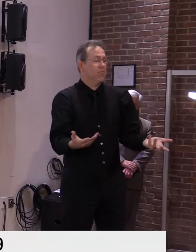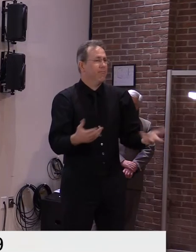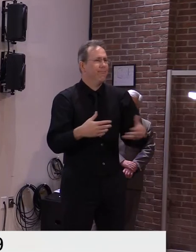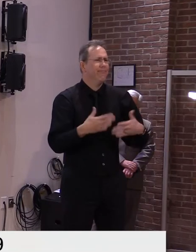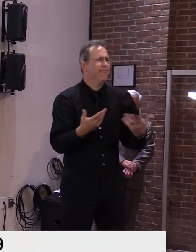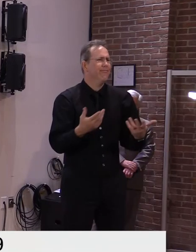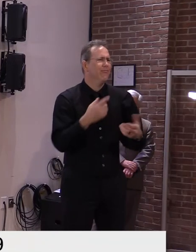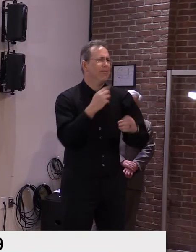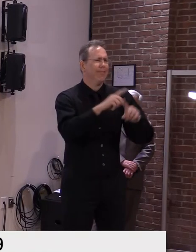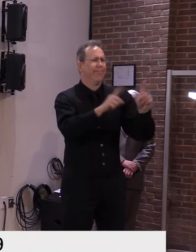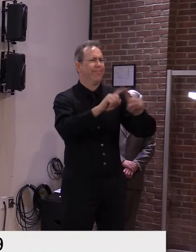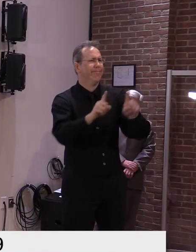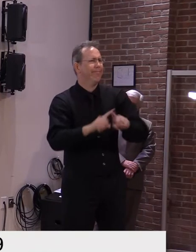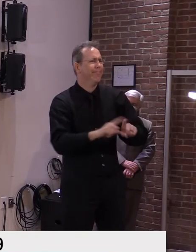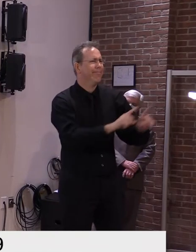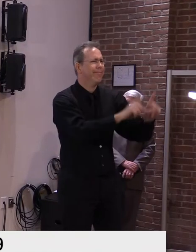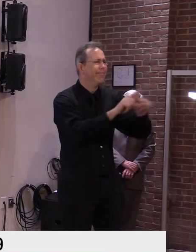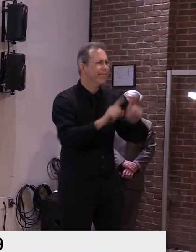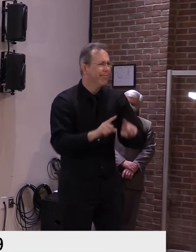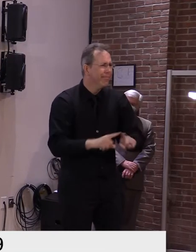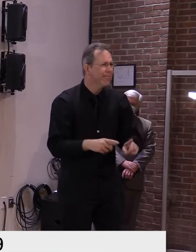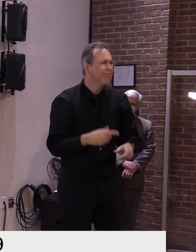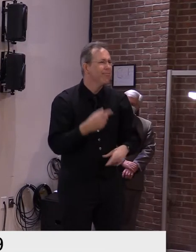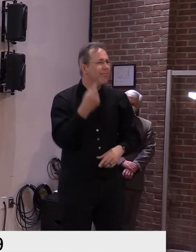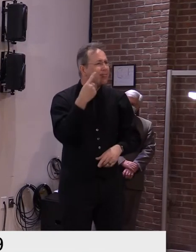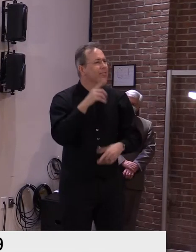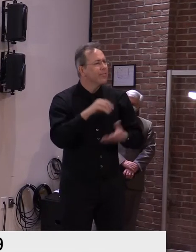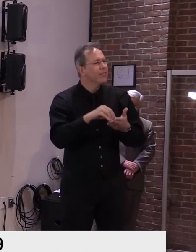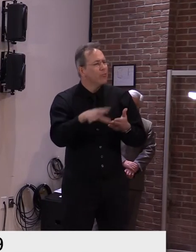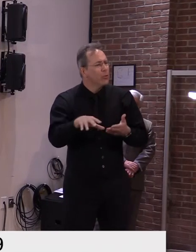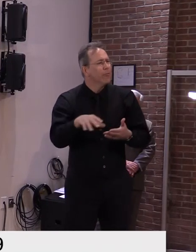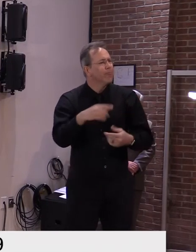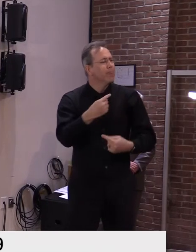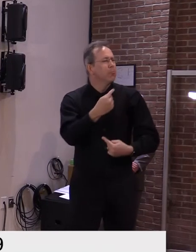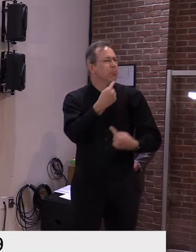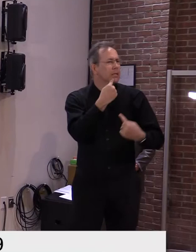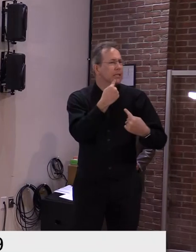But I acknowledge how disappointing that must be for the players, the kids.